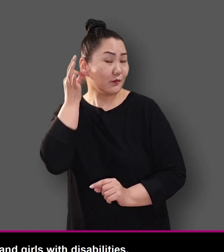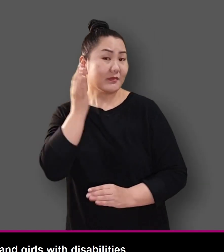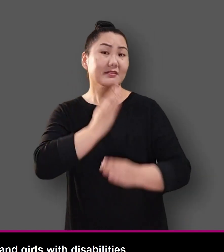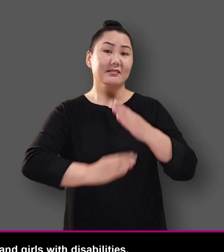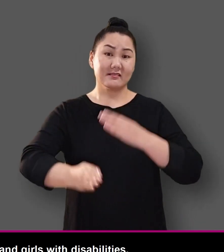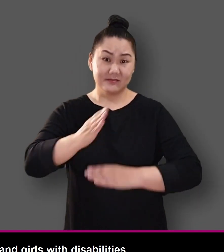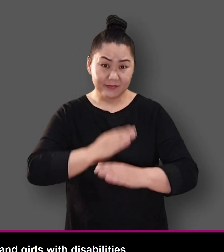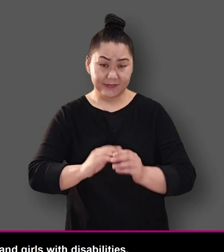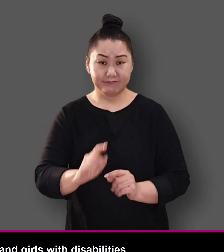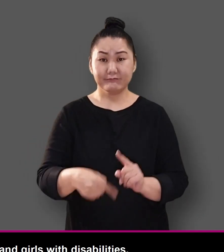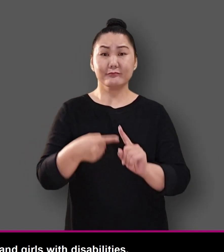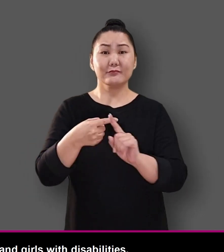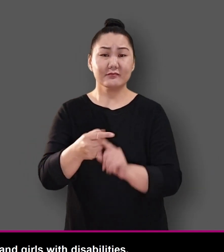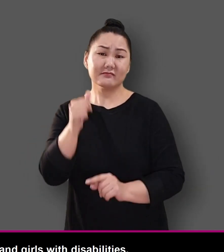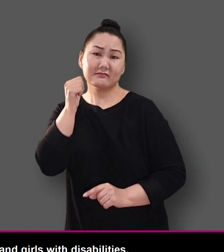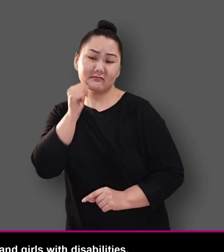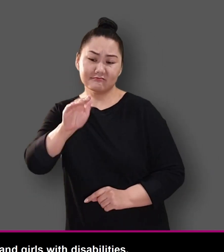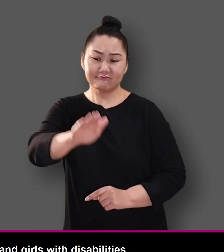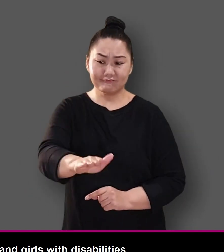particularly women and girls with disabilities,